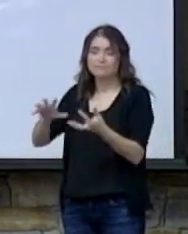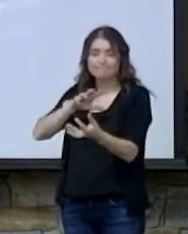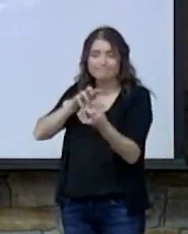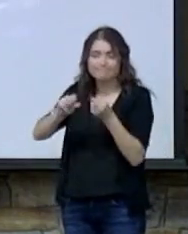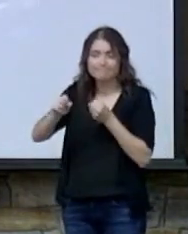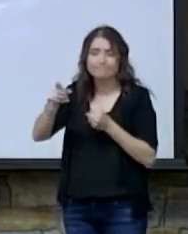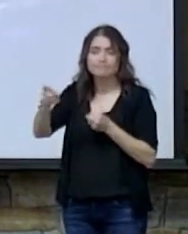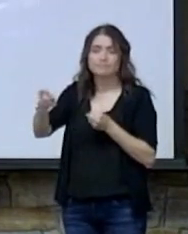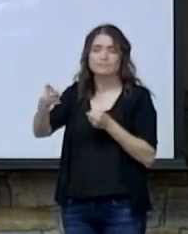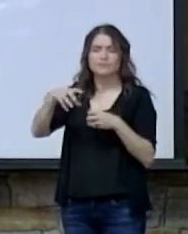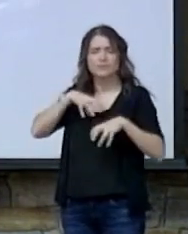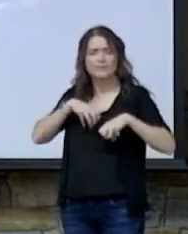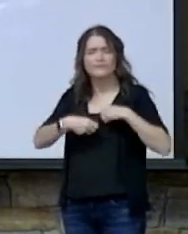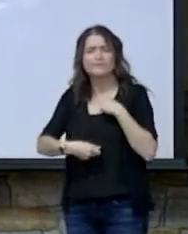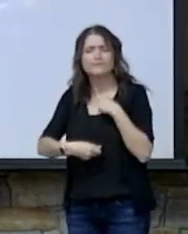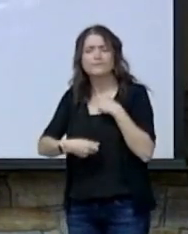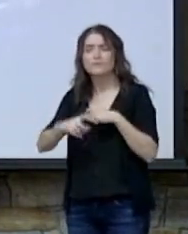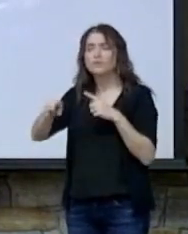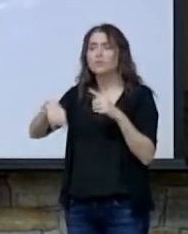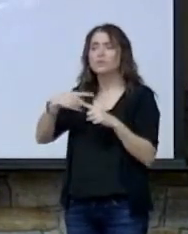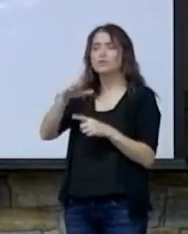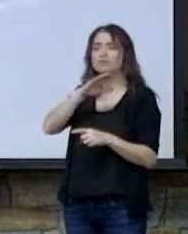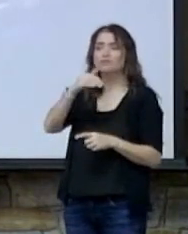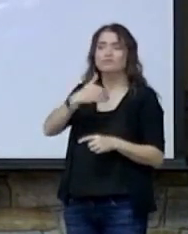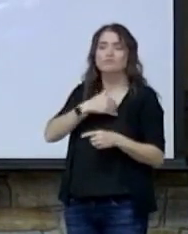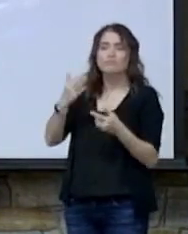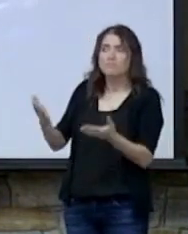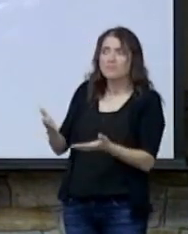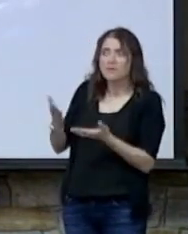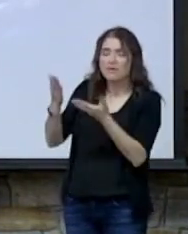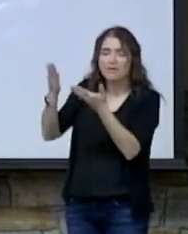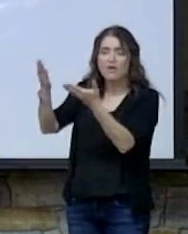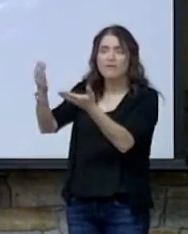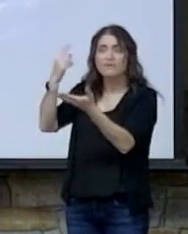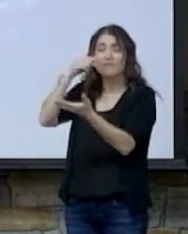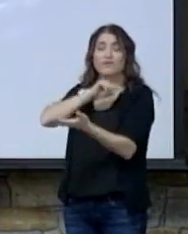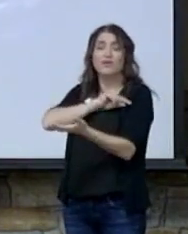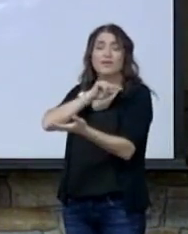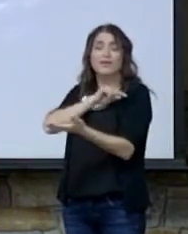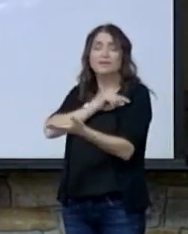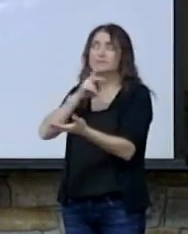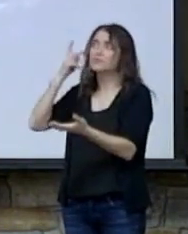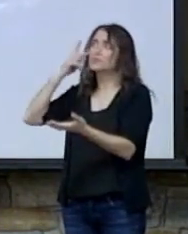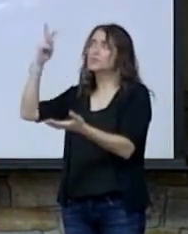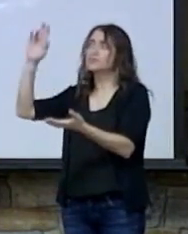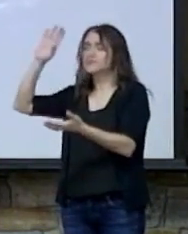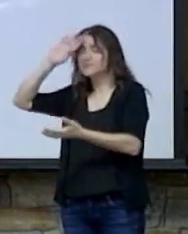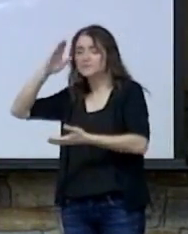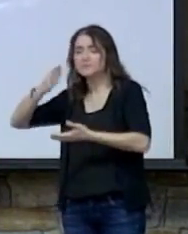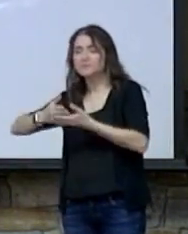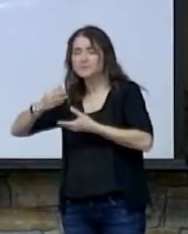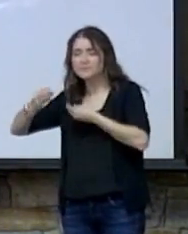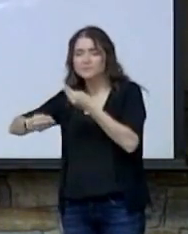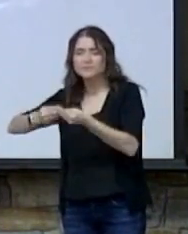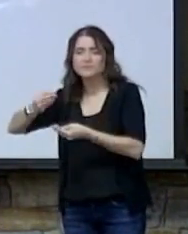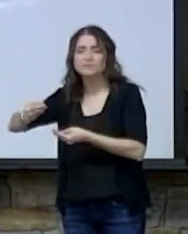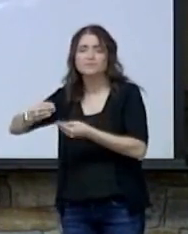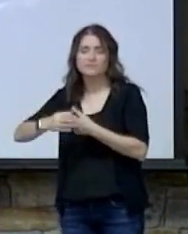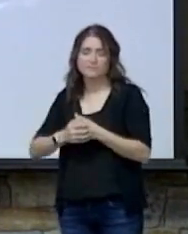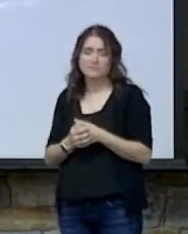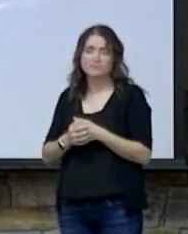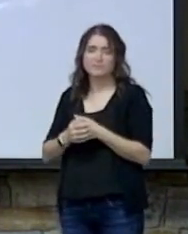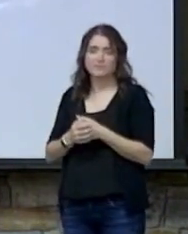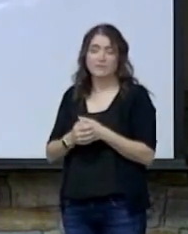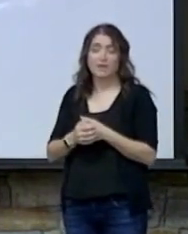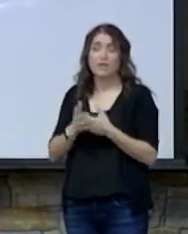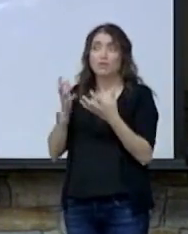grief. When His soul makes an offering for guilt, He shall see His offspring. He shall prolong His days. The